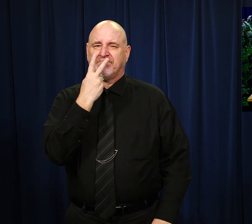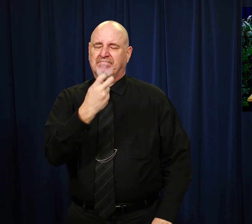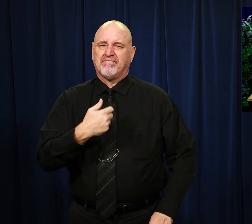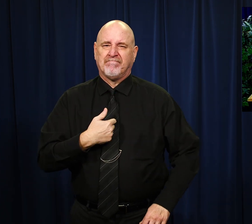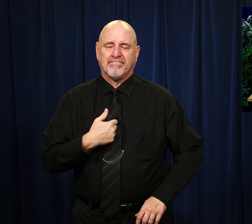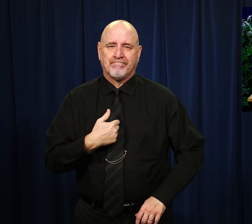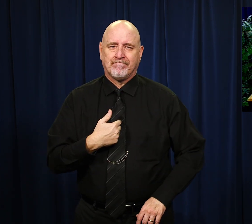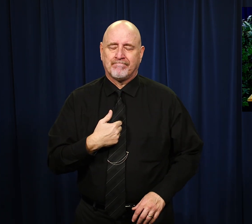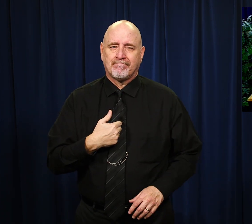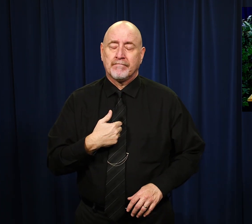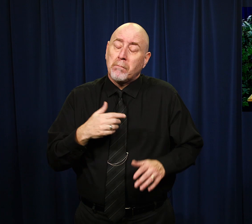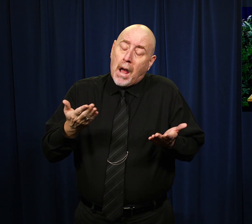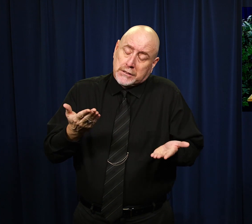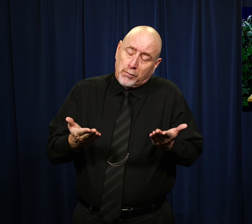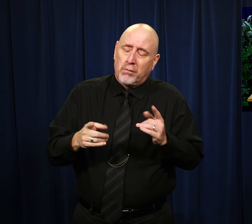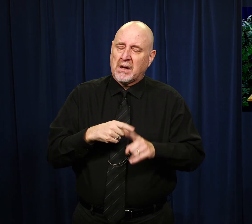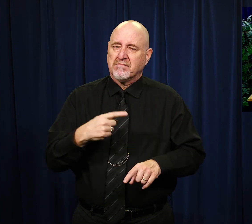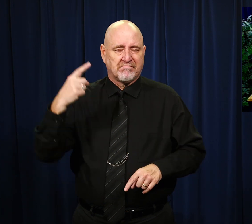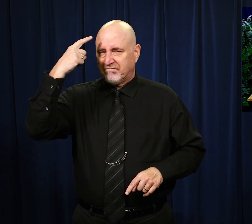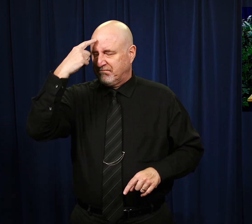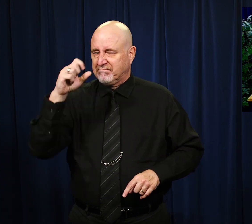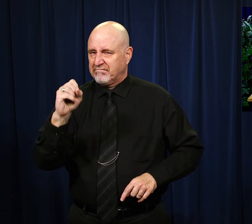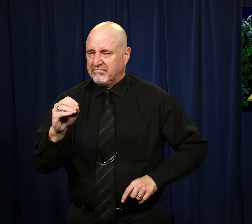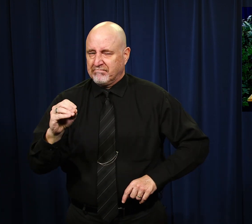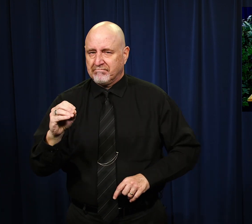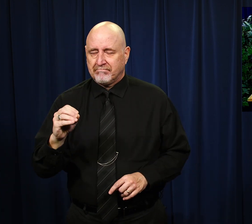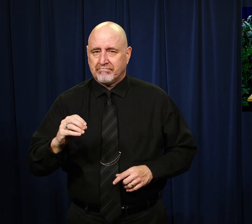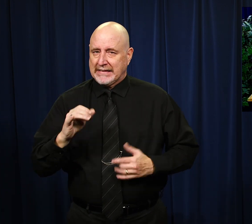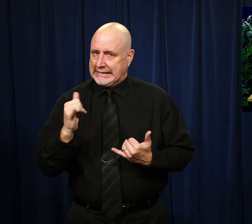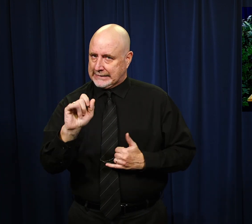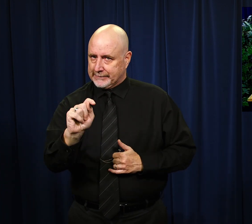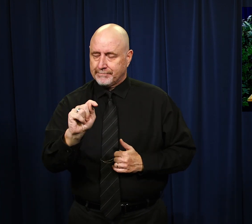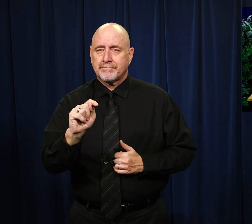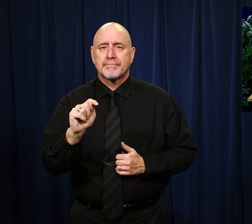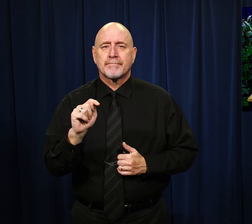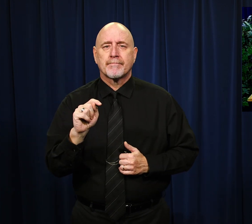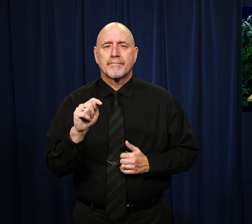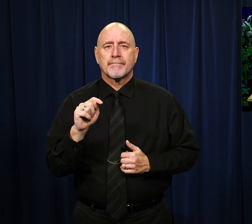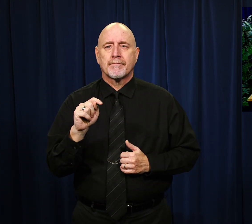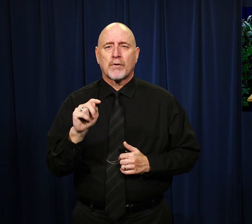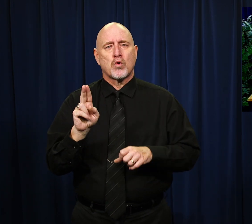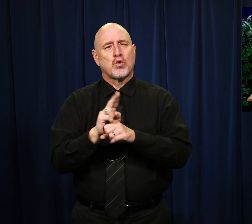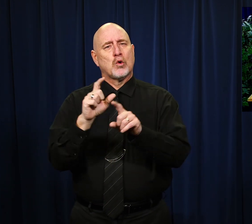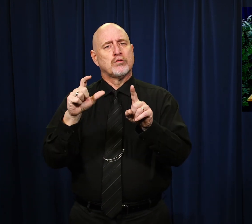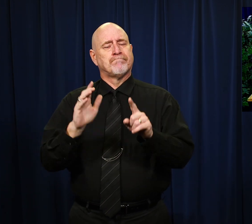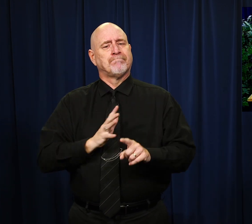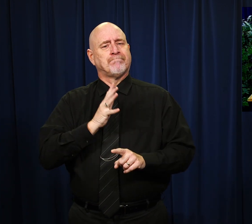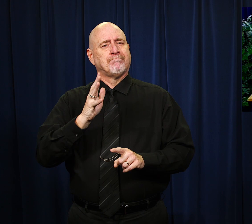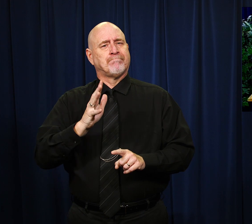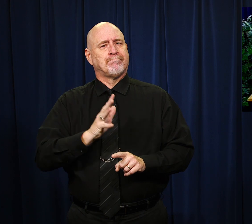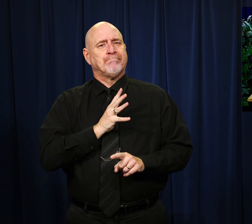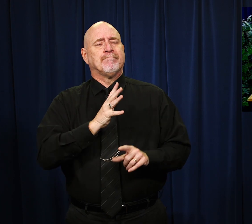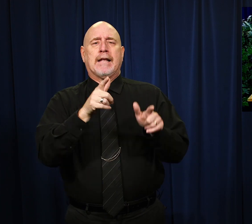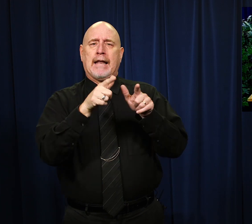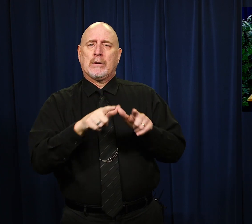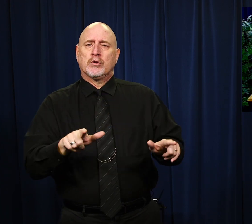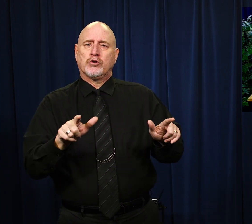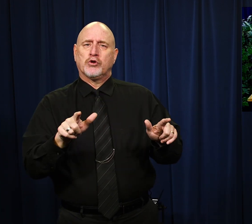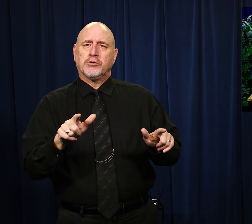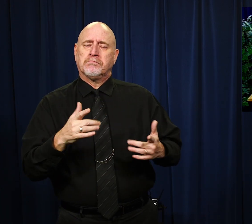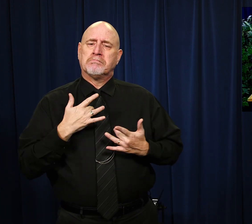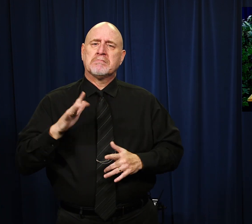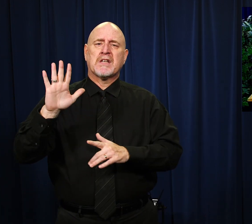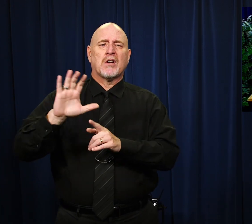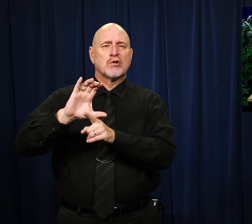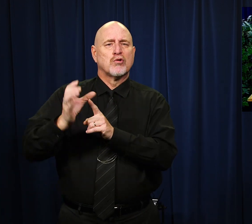so. It's possible, but I do not think he does at this point. He is just using very polite language that they would